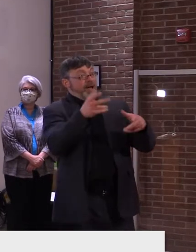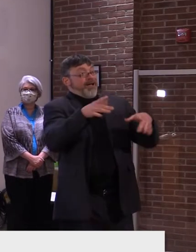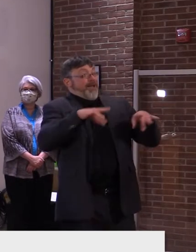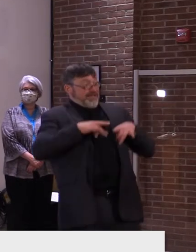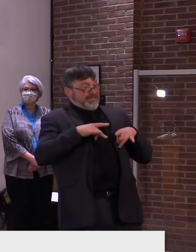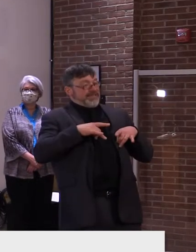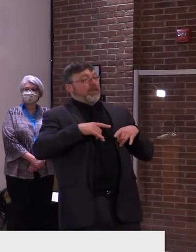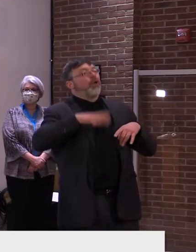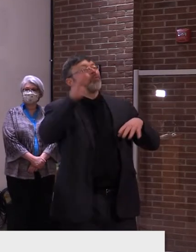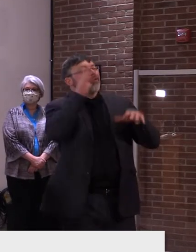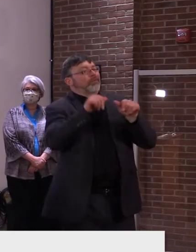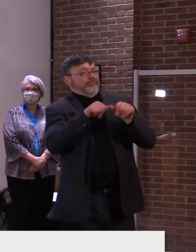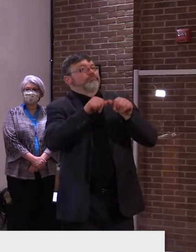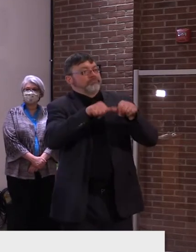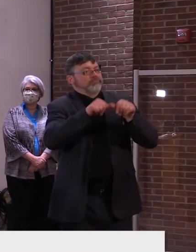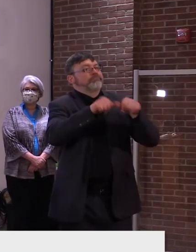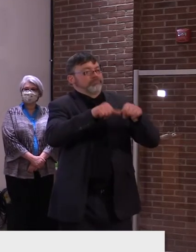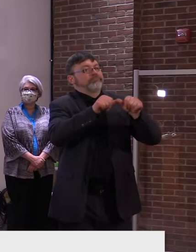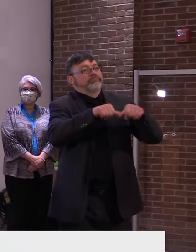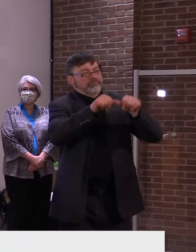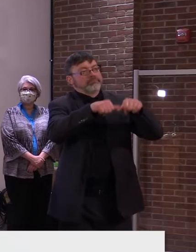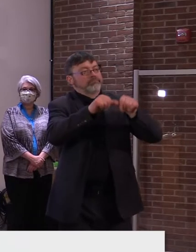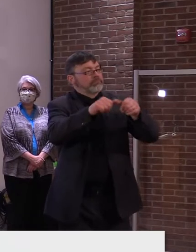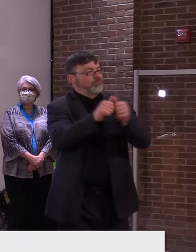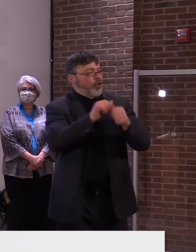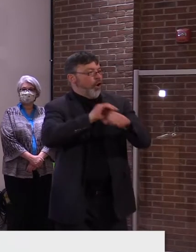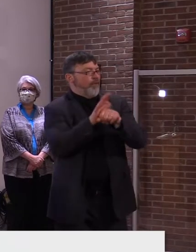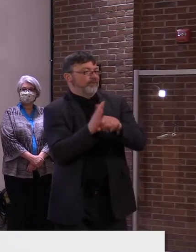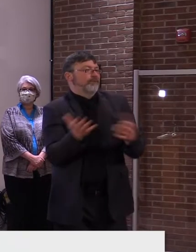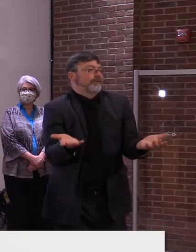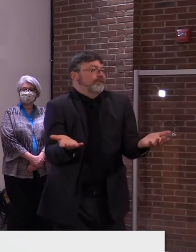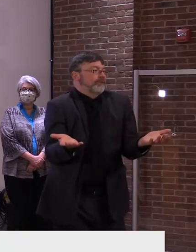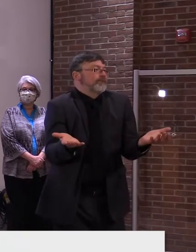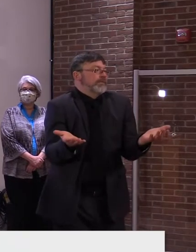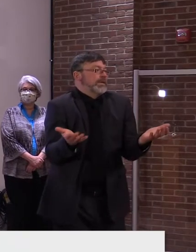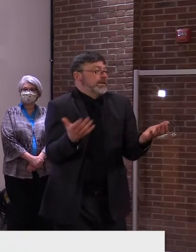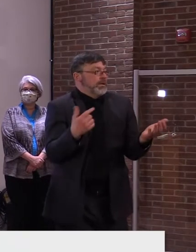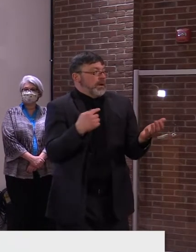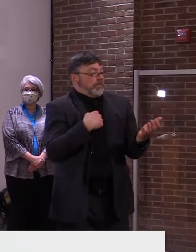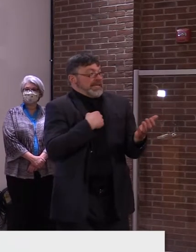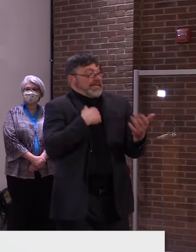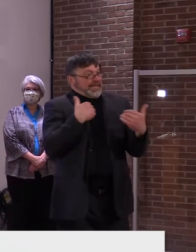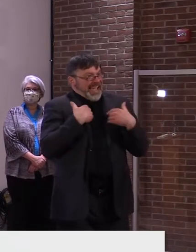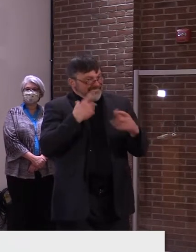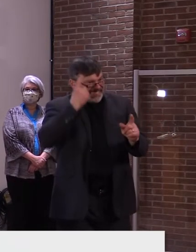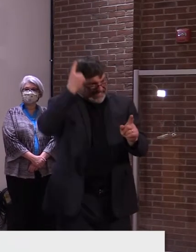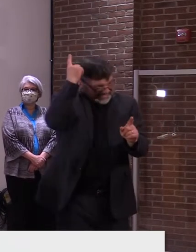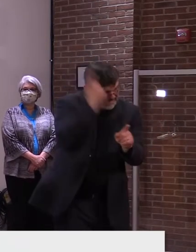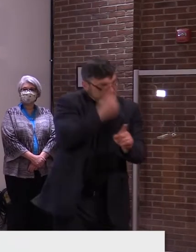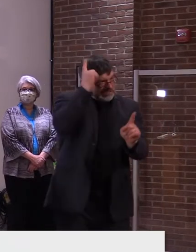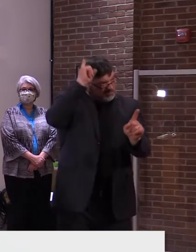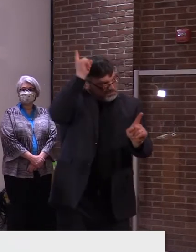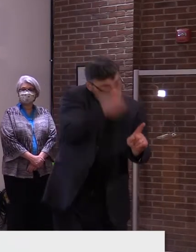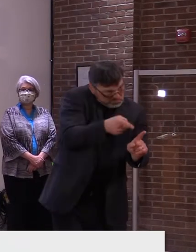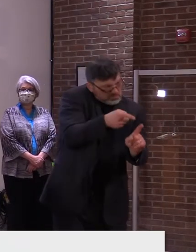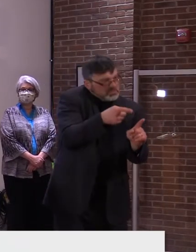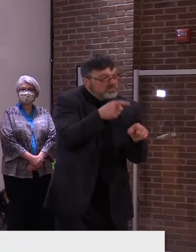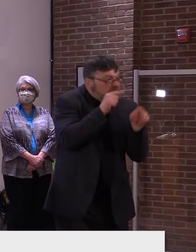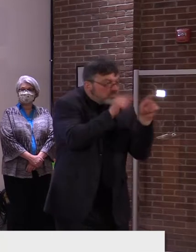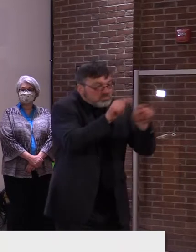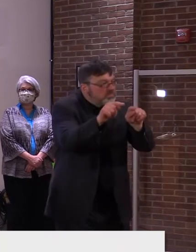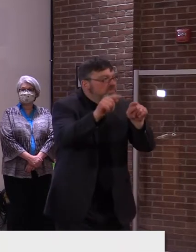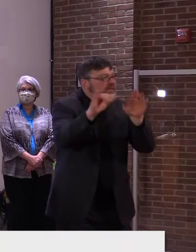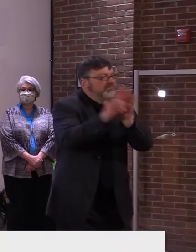national, international, or local data to give you a firm number. With regard to prioritizing